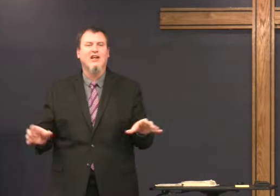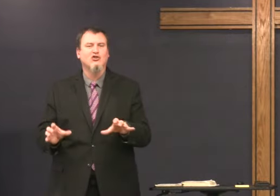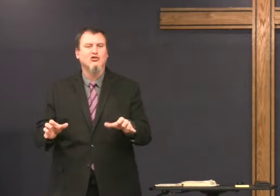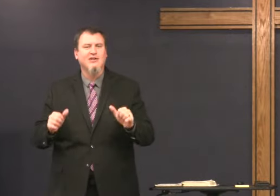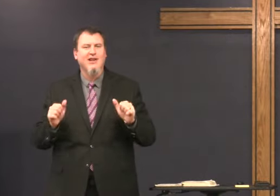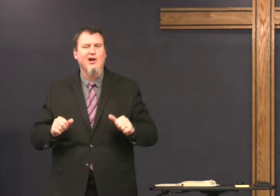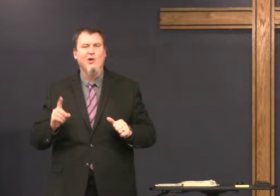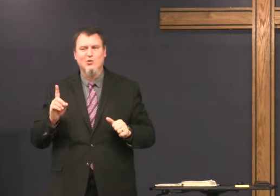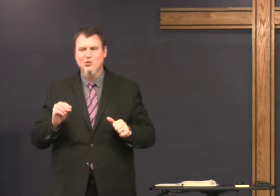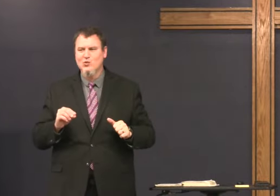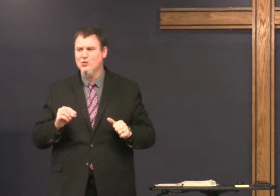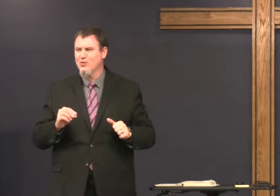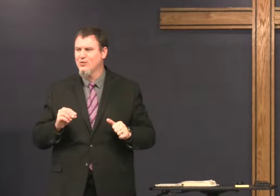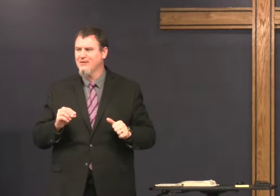What kind of action can we do?